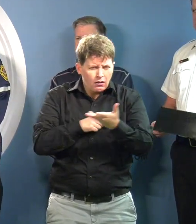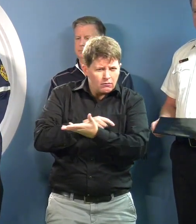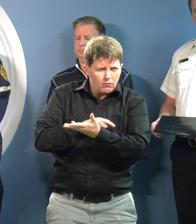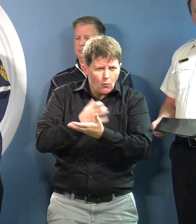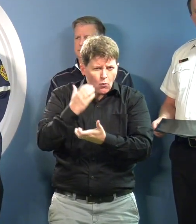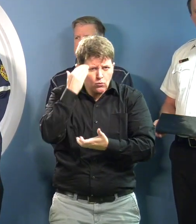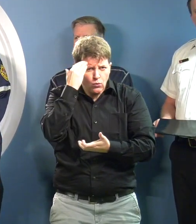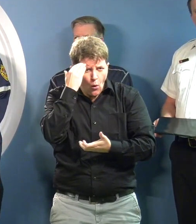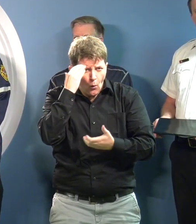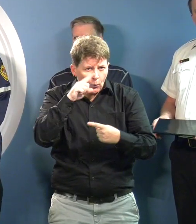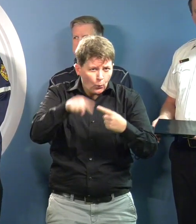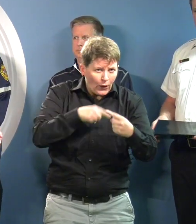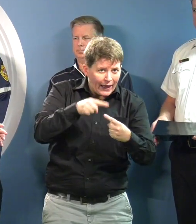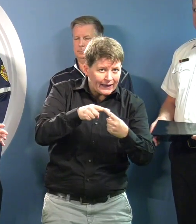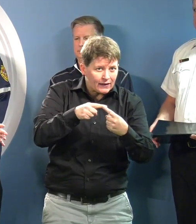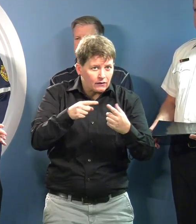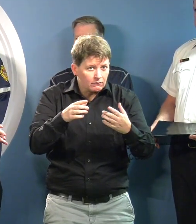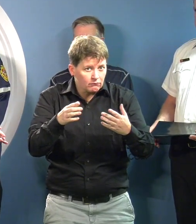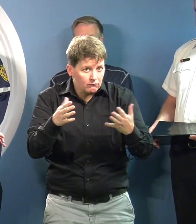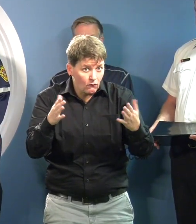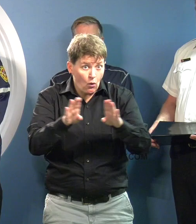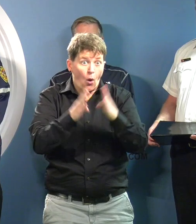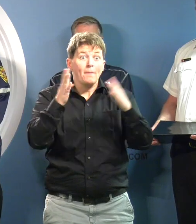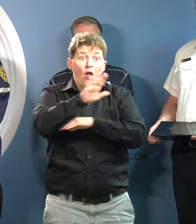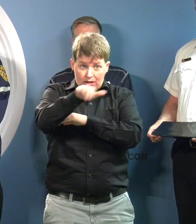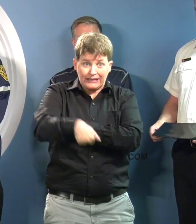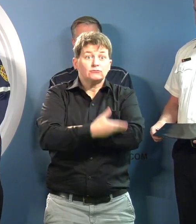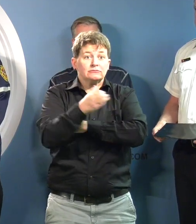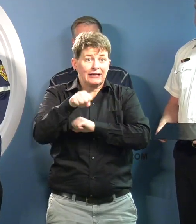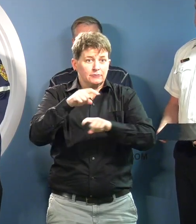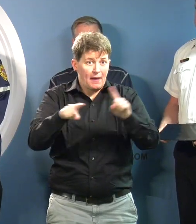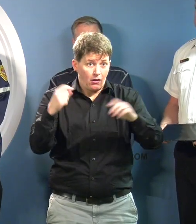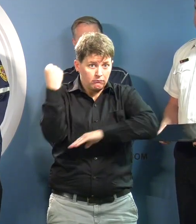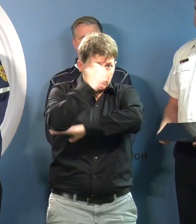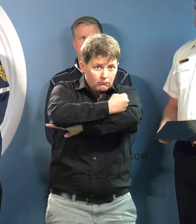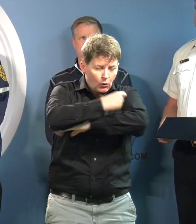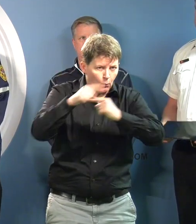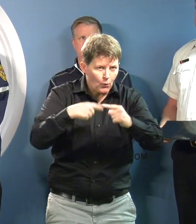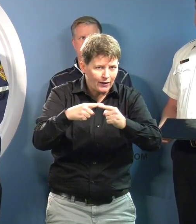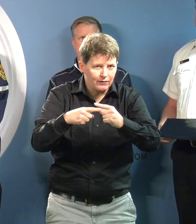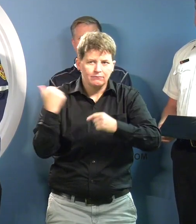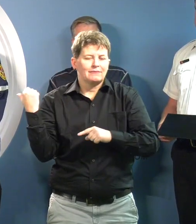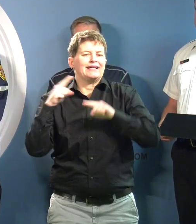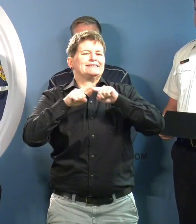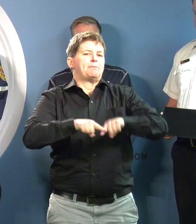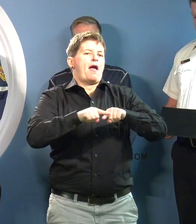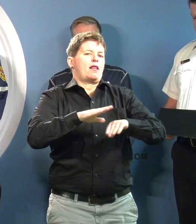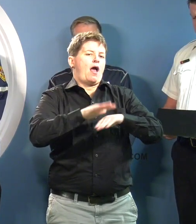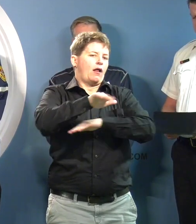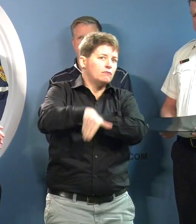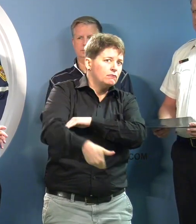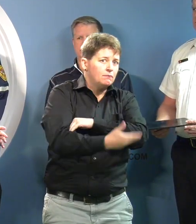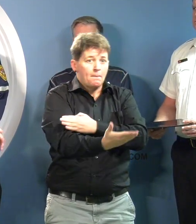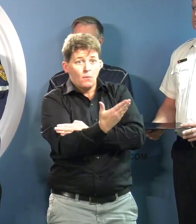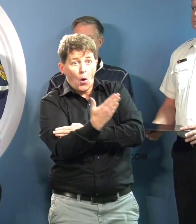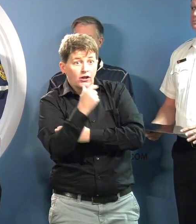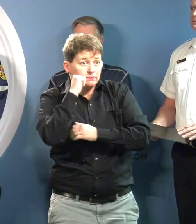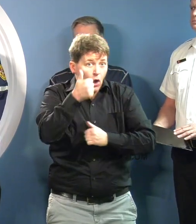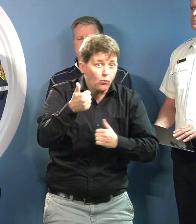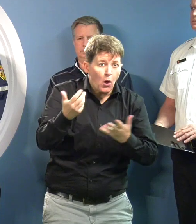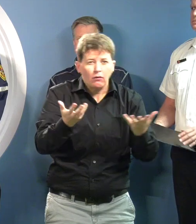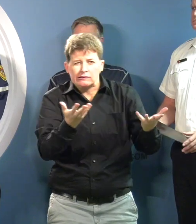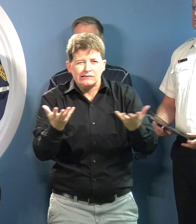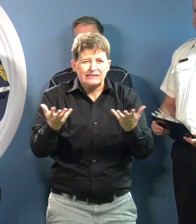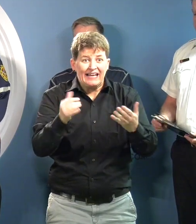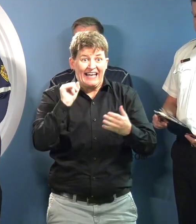might be closing them down? Depends on what happens tonight and in the early hours of the morning. If they're needed because